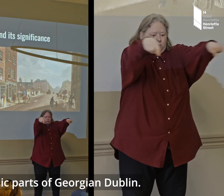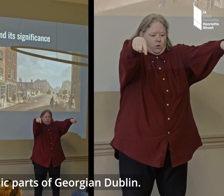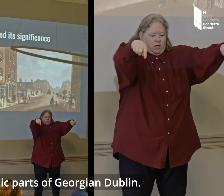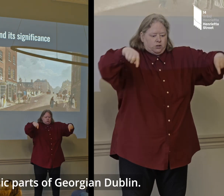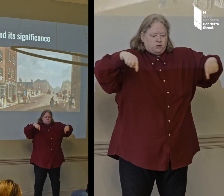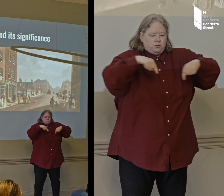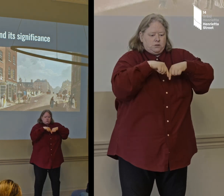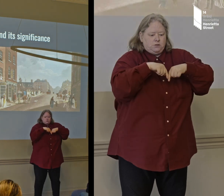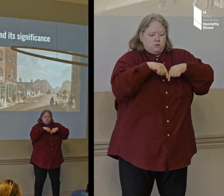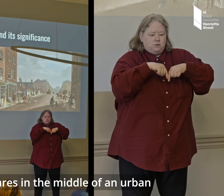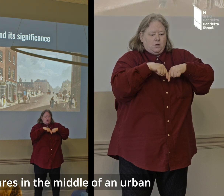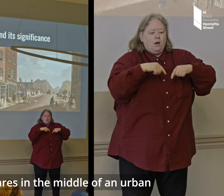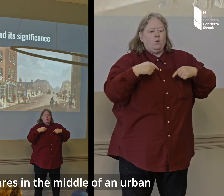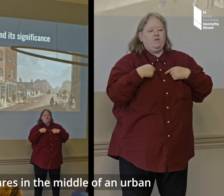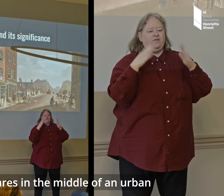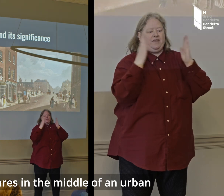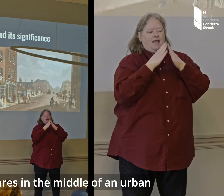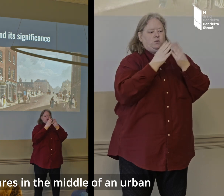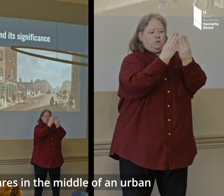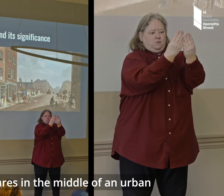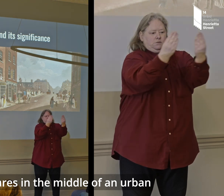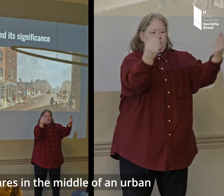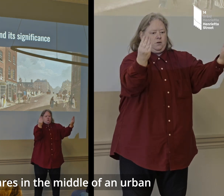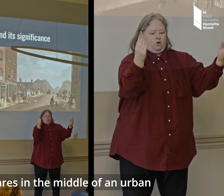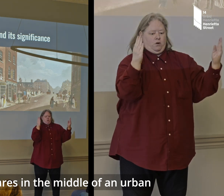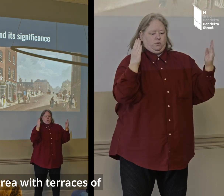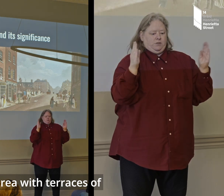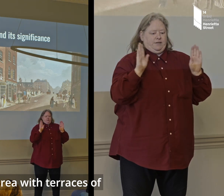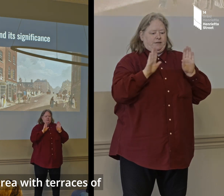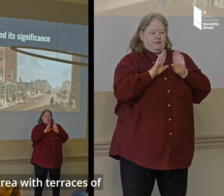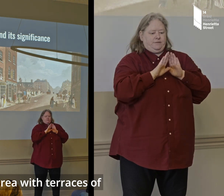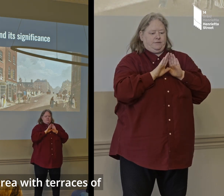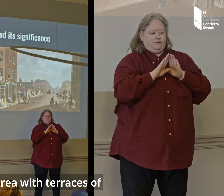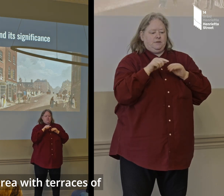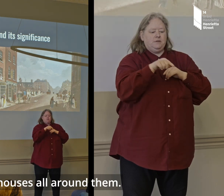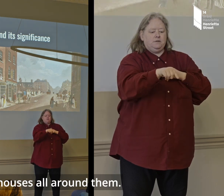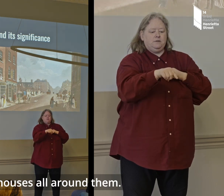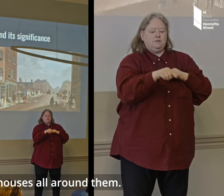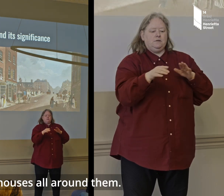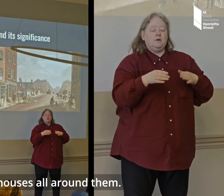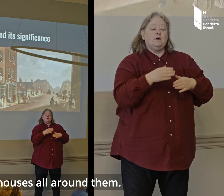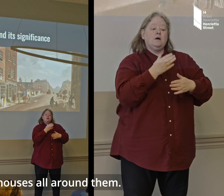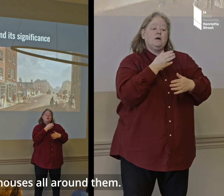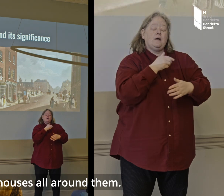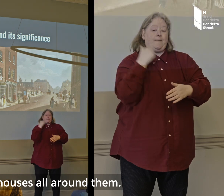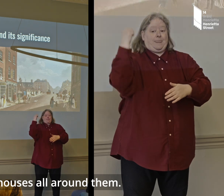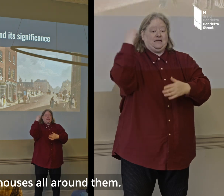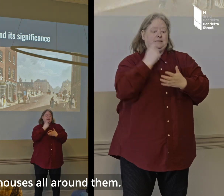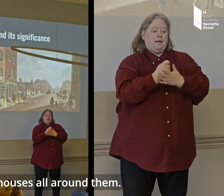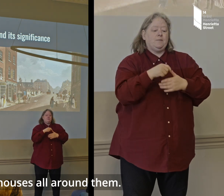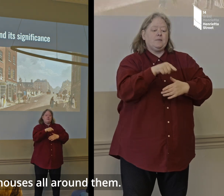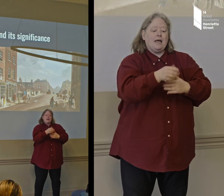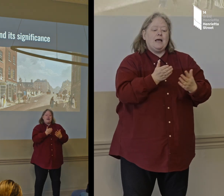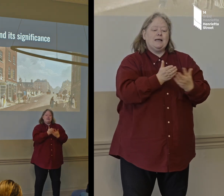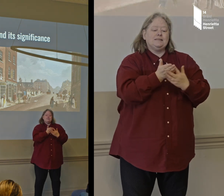of Georgian Dublin. These squares in the middle of an urban area with terraces of fine houses all around